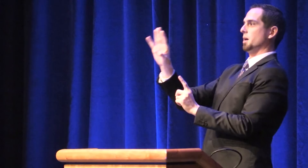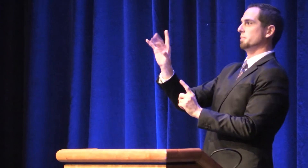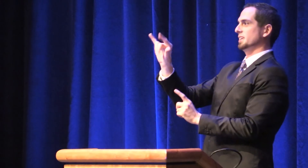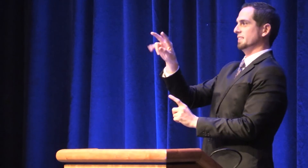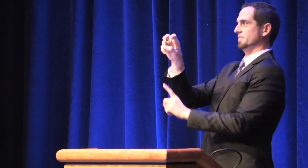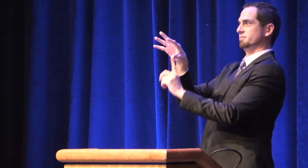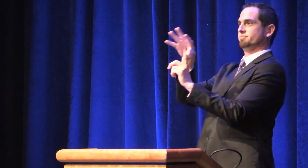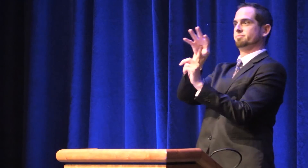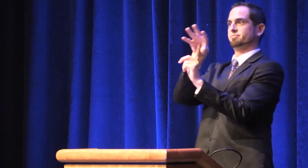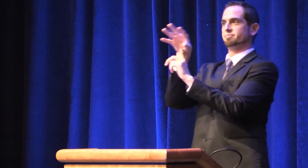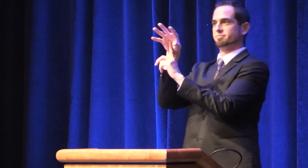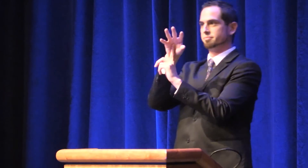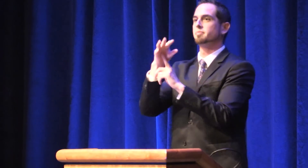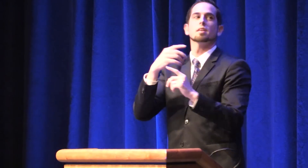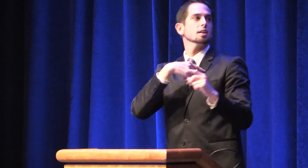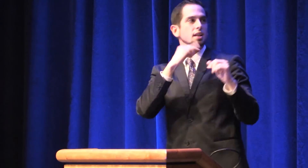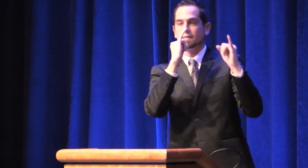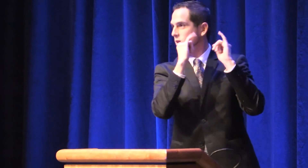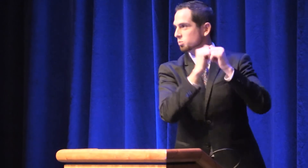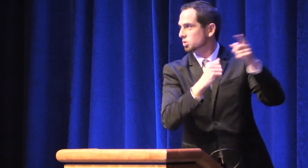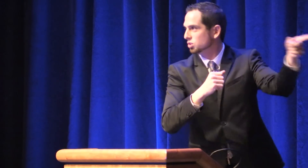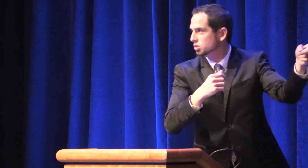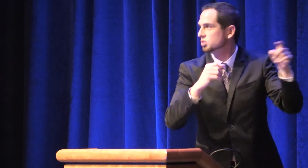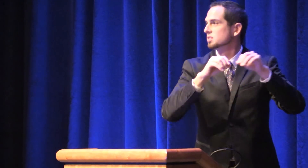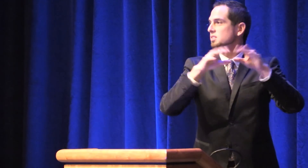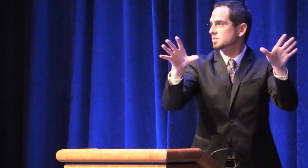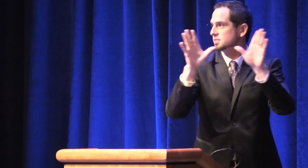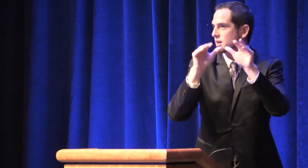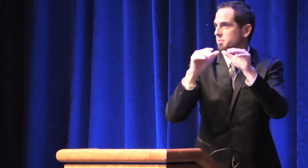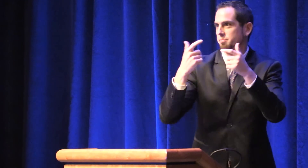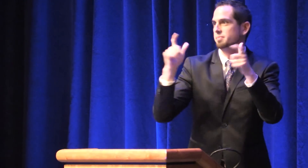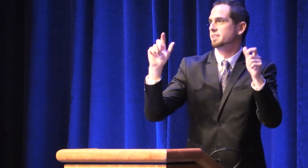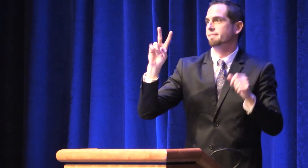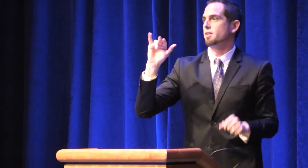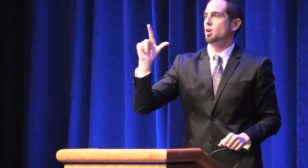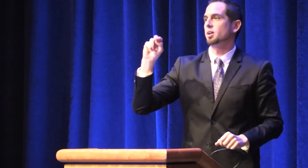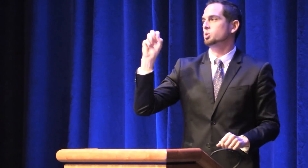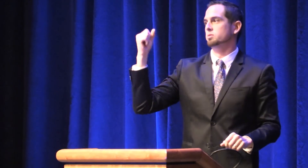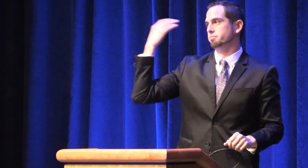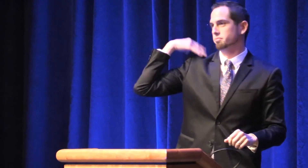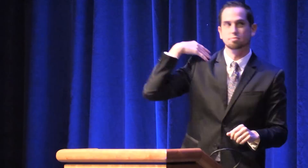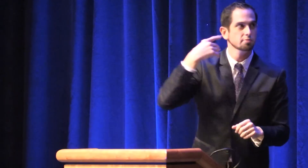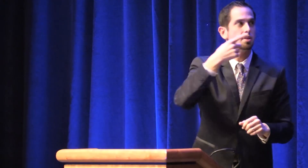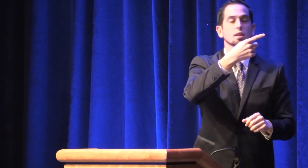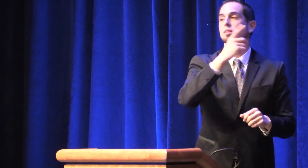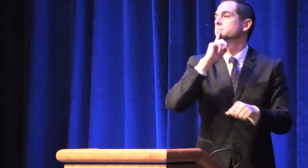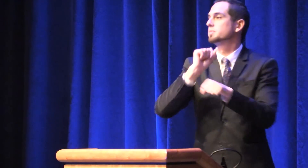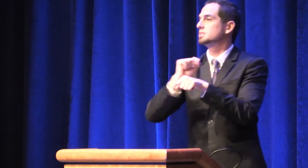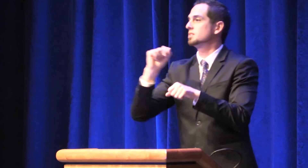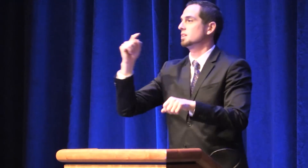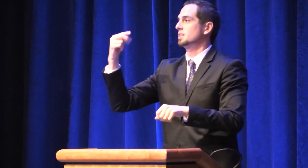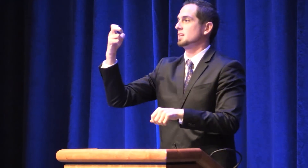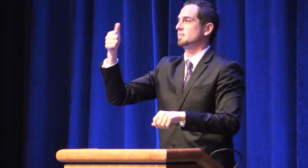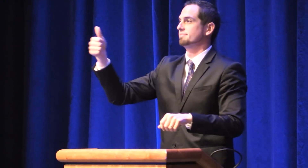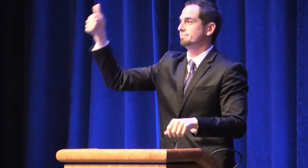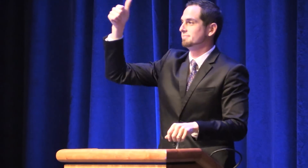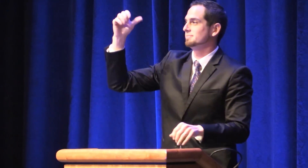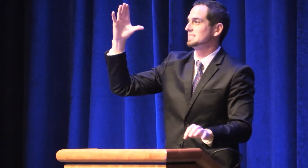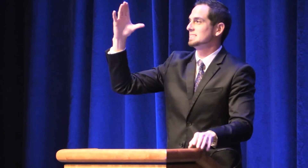can you drive?" And she's showing all of this live on the internet. And the moth followed this when it was